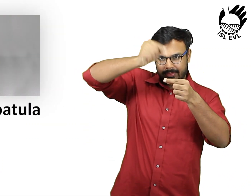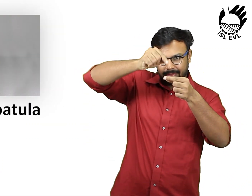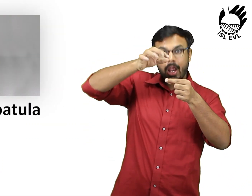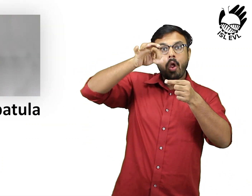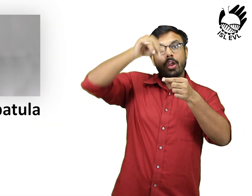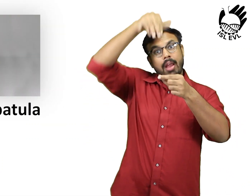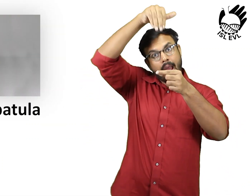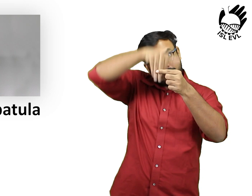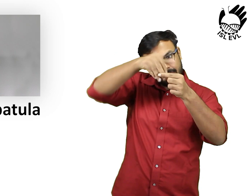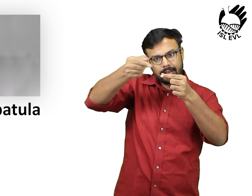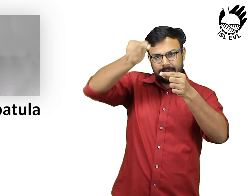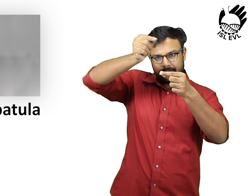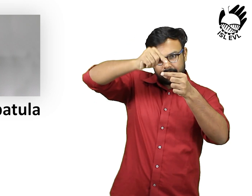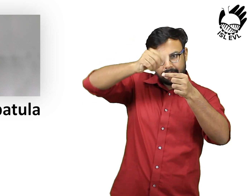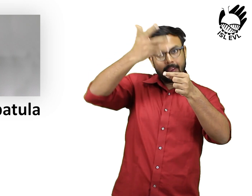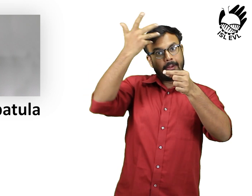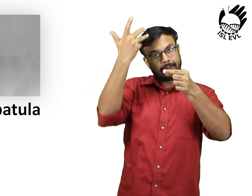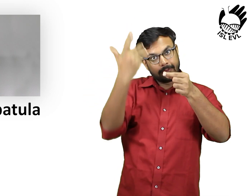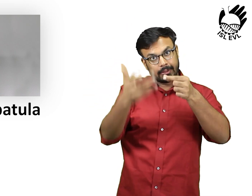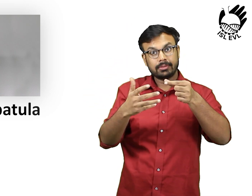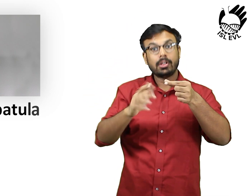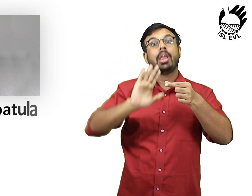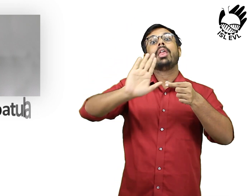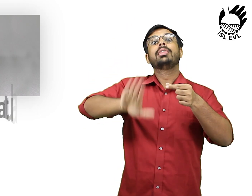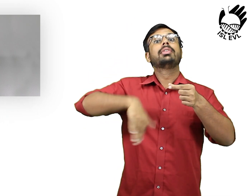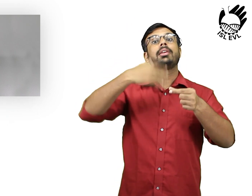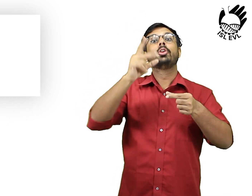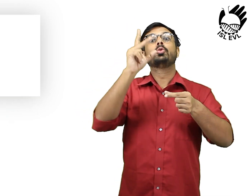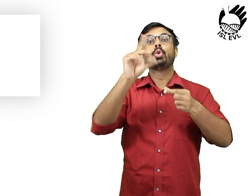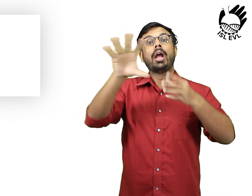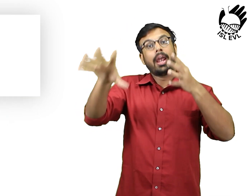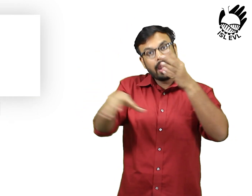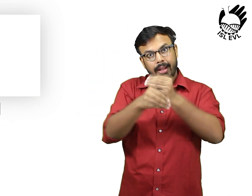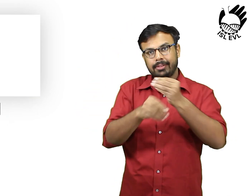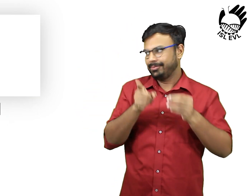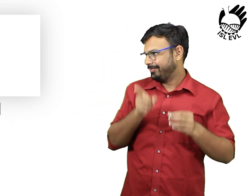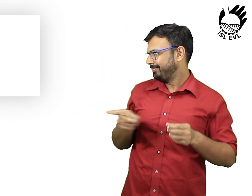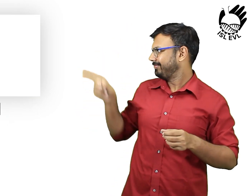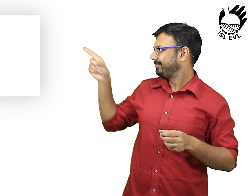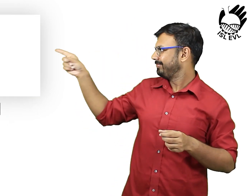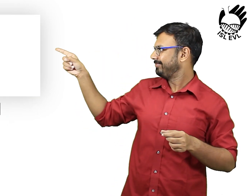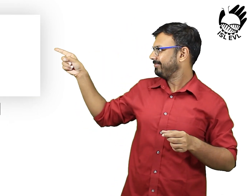Put a small spatula measure of the samples to be tested into a clean test tube.